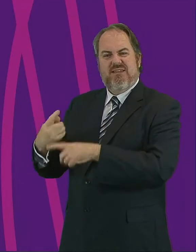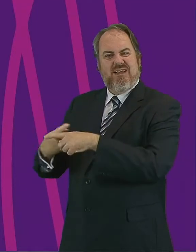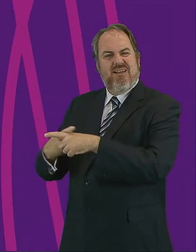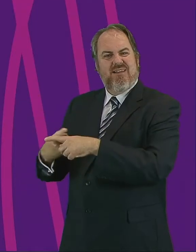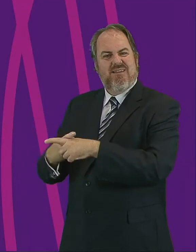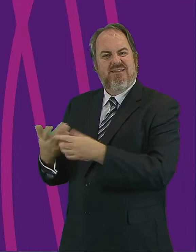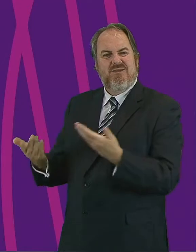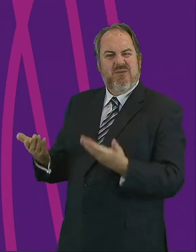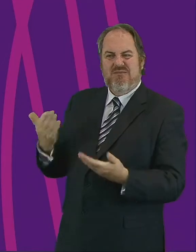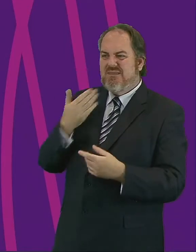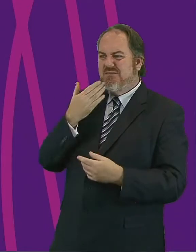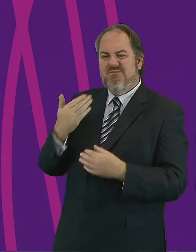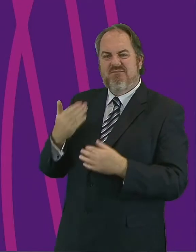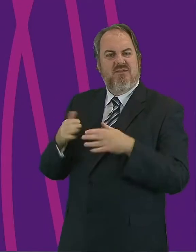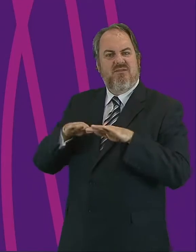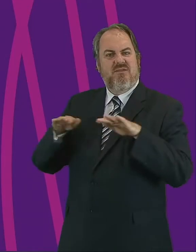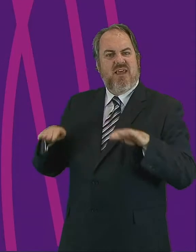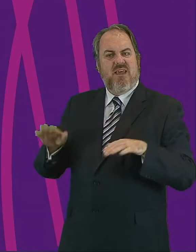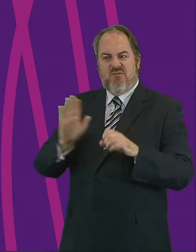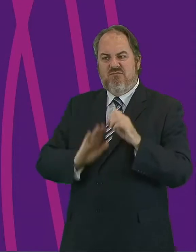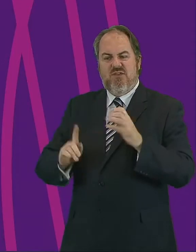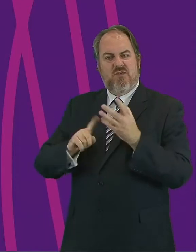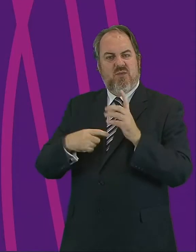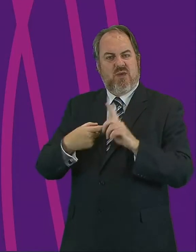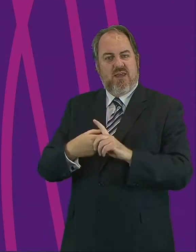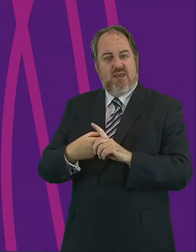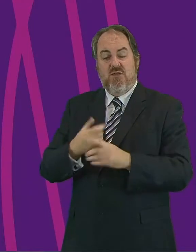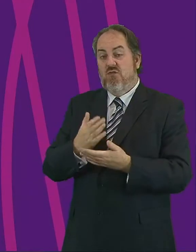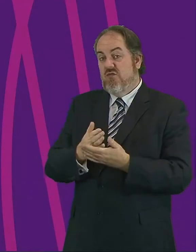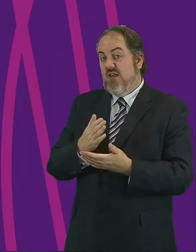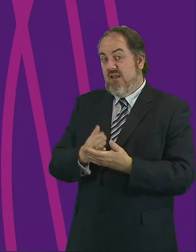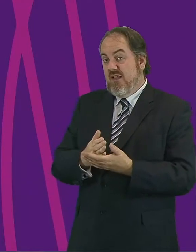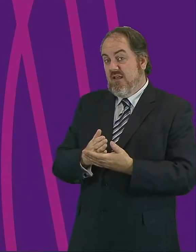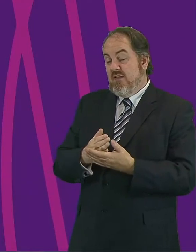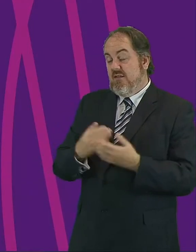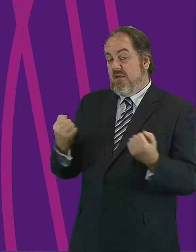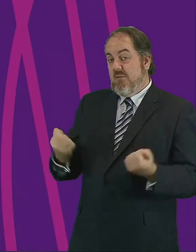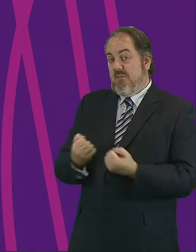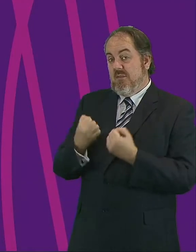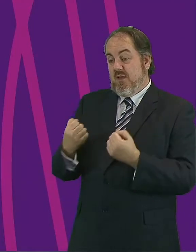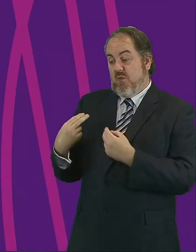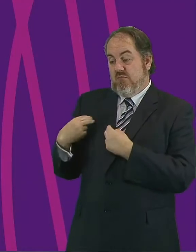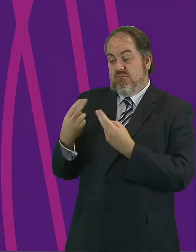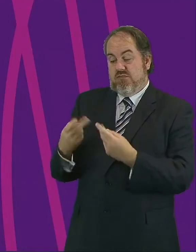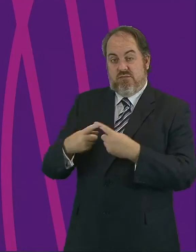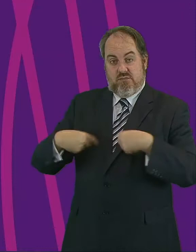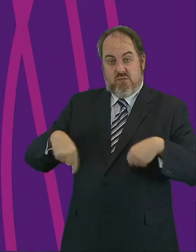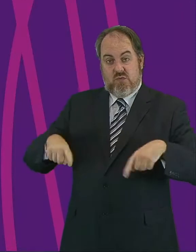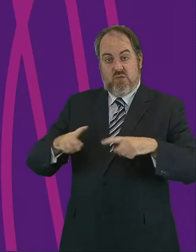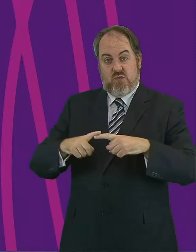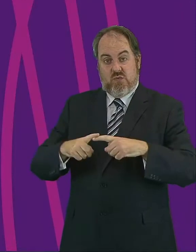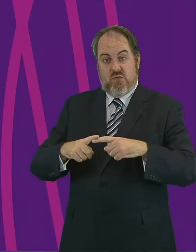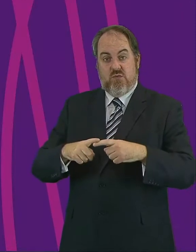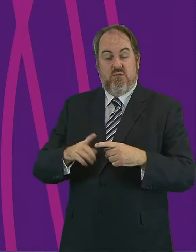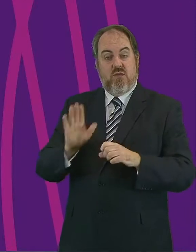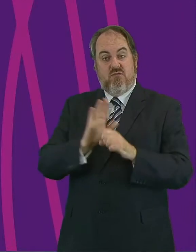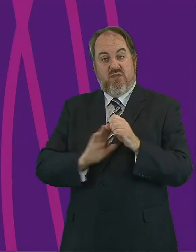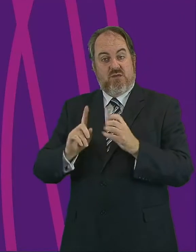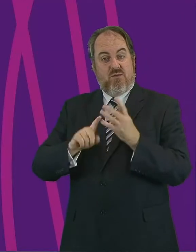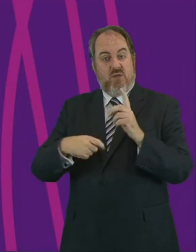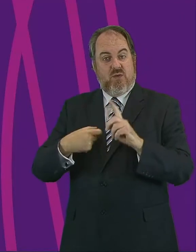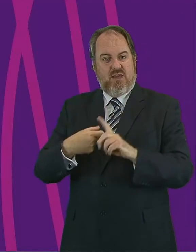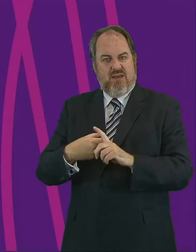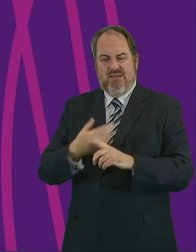Officer, my final points concern the implications of these proposals for devolution and governance. There is no commitment in the paper to seeking